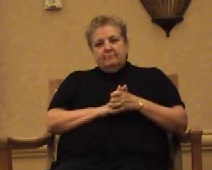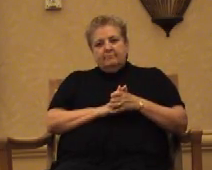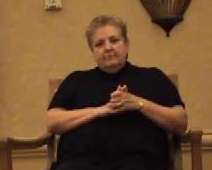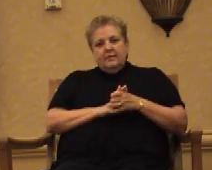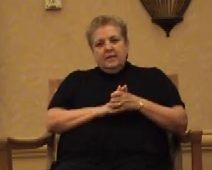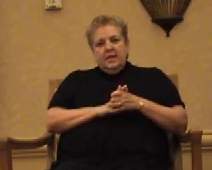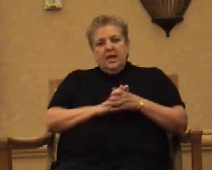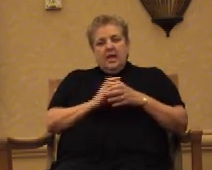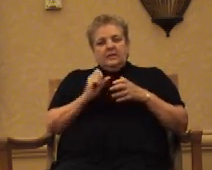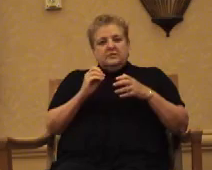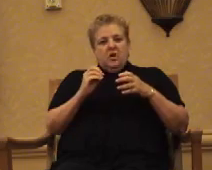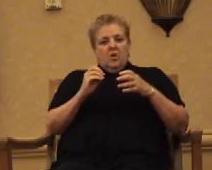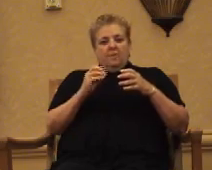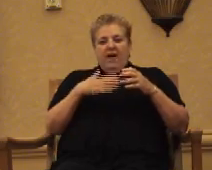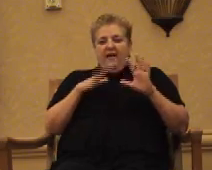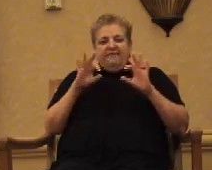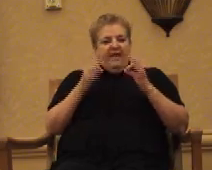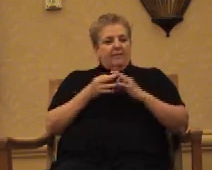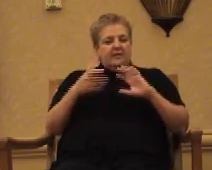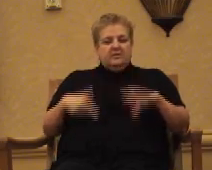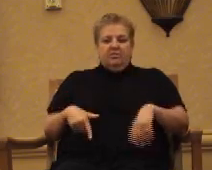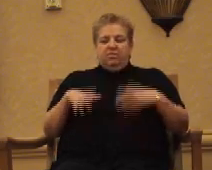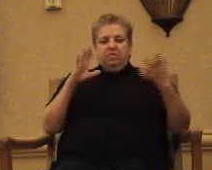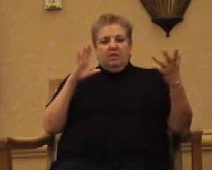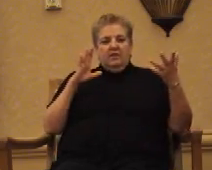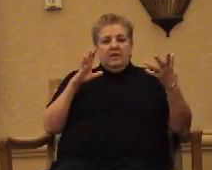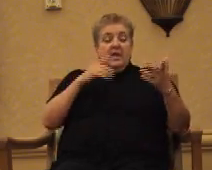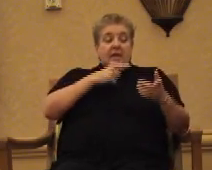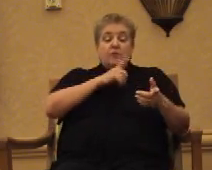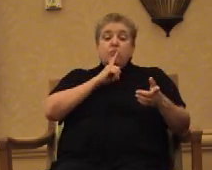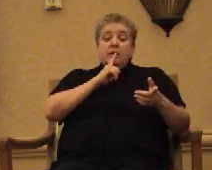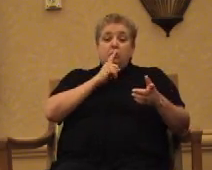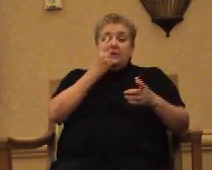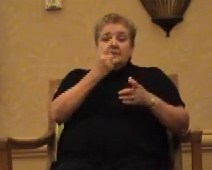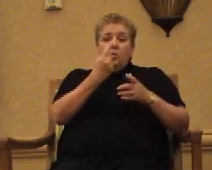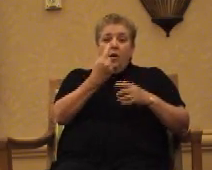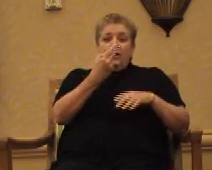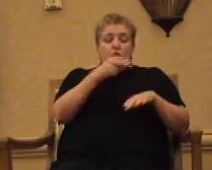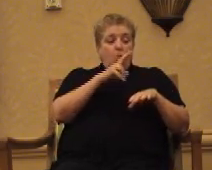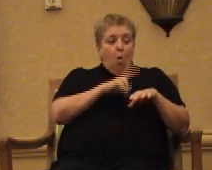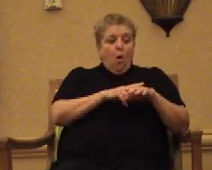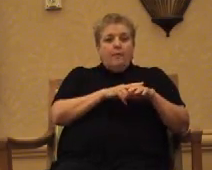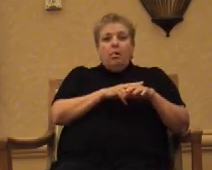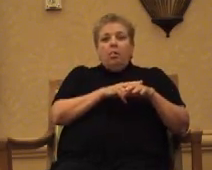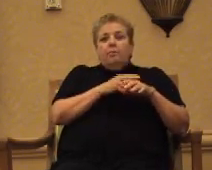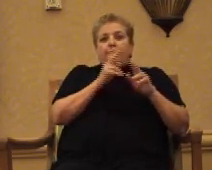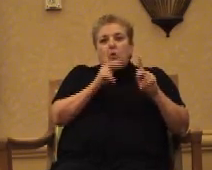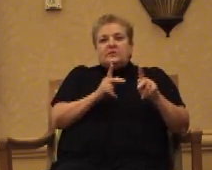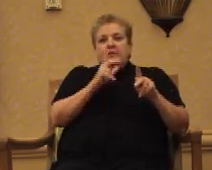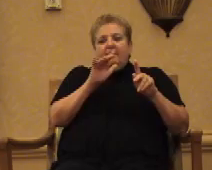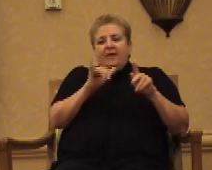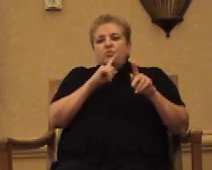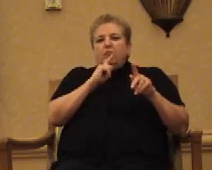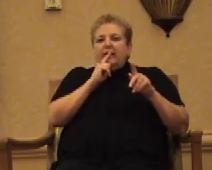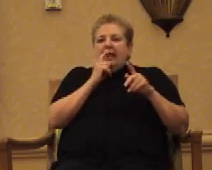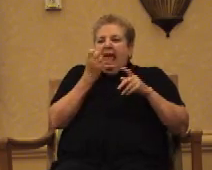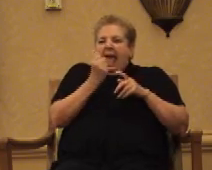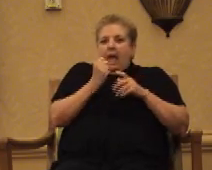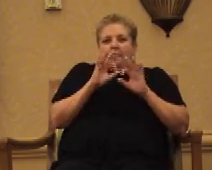off my family. In retrospect, he was really the moderate, normal glue that was holding this family together. And it just got ugly. It